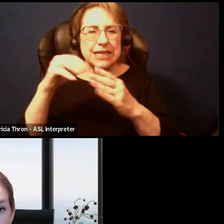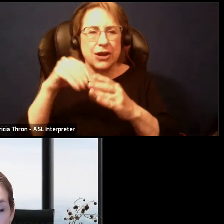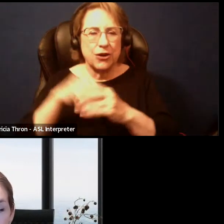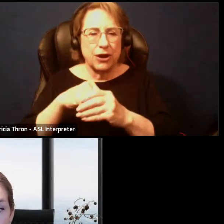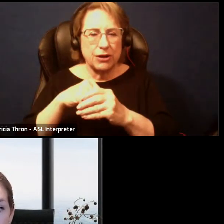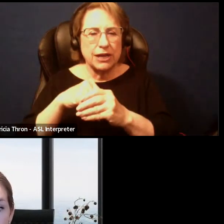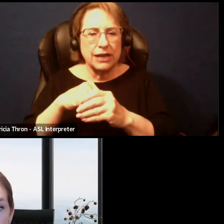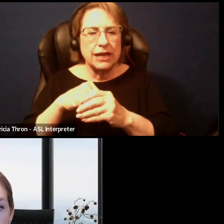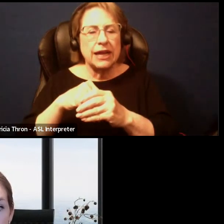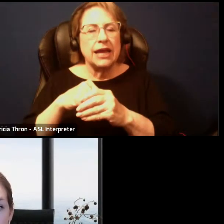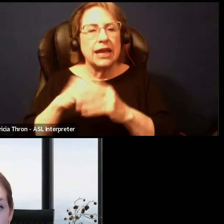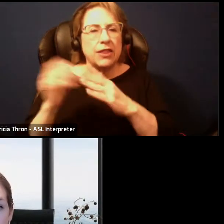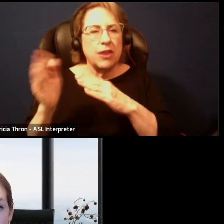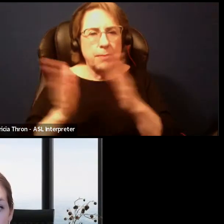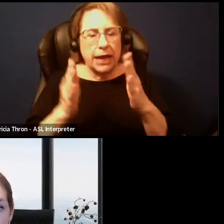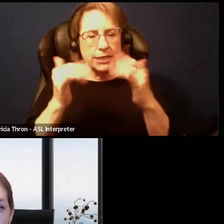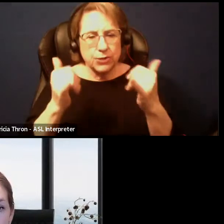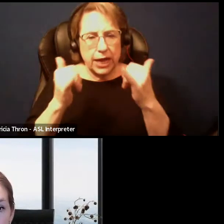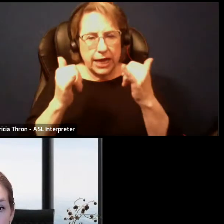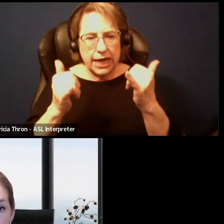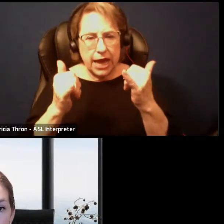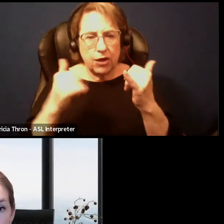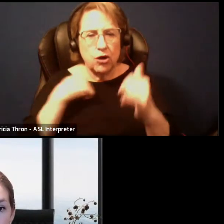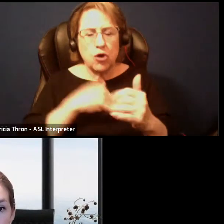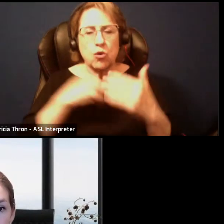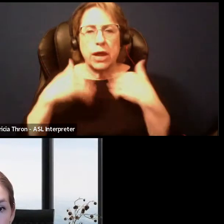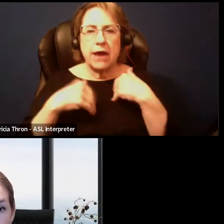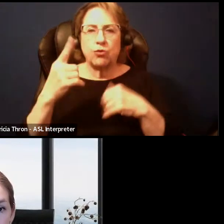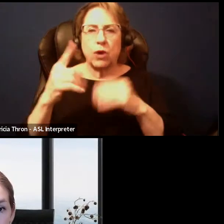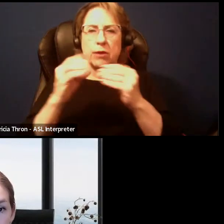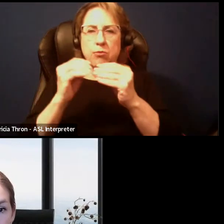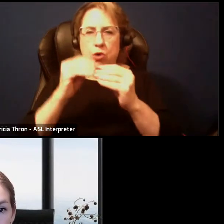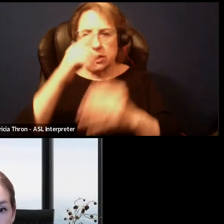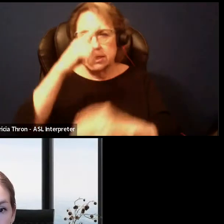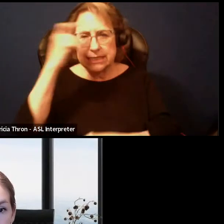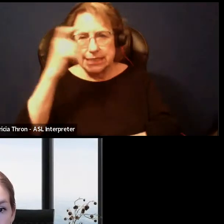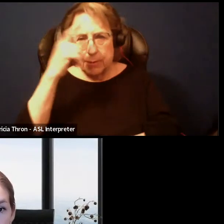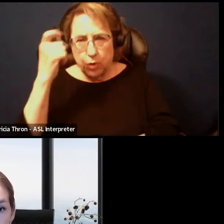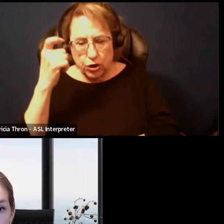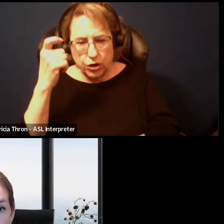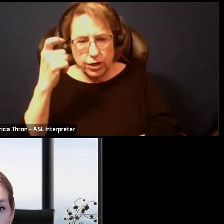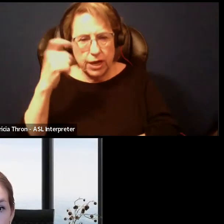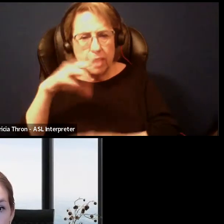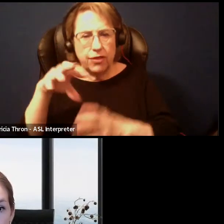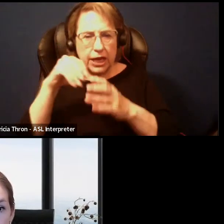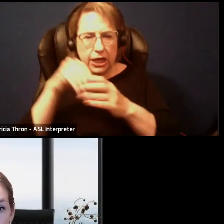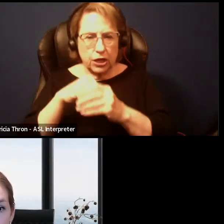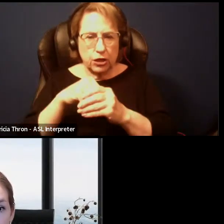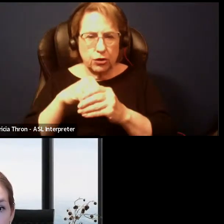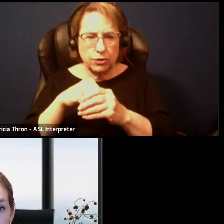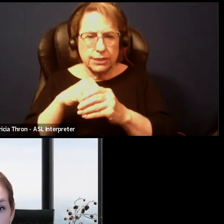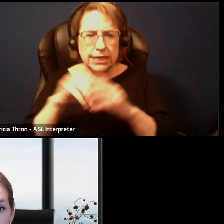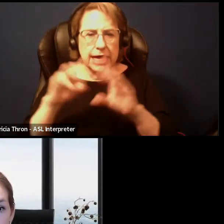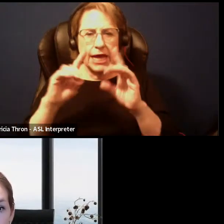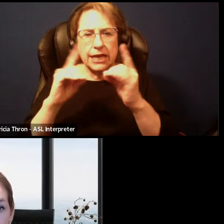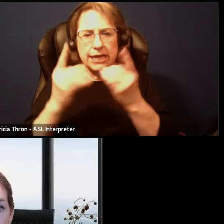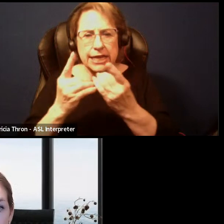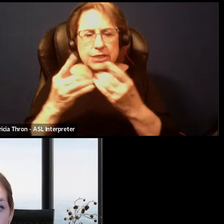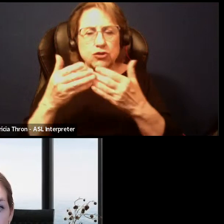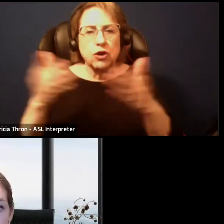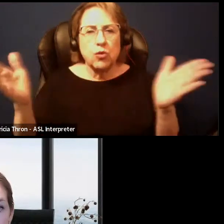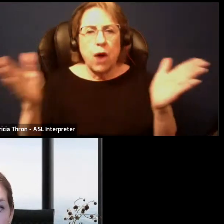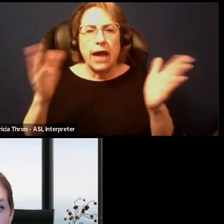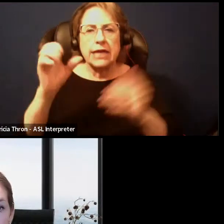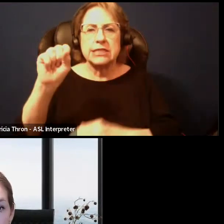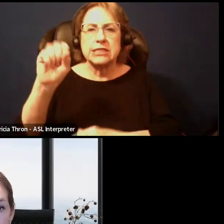of individualized projects, of major individualized projects that include the district-wide solar, that include